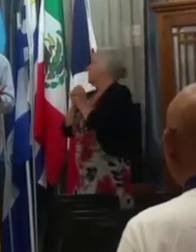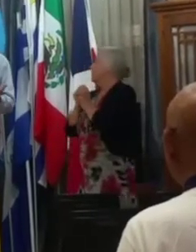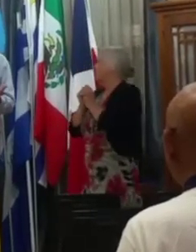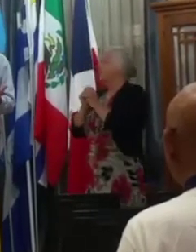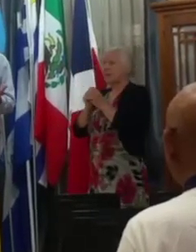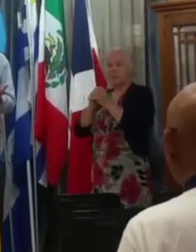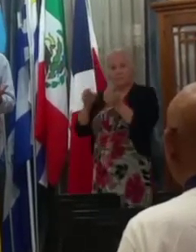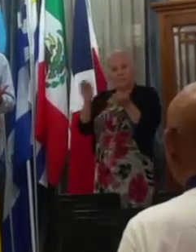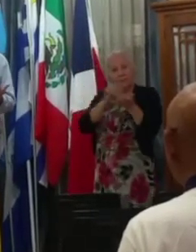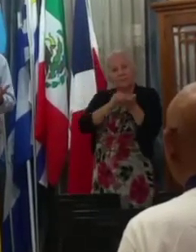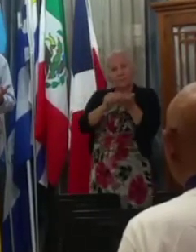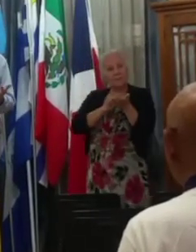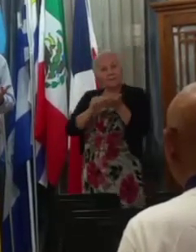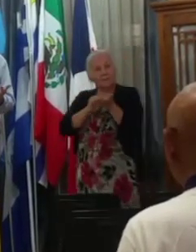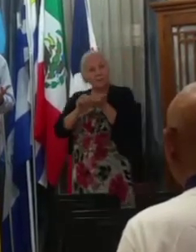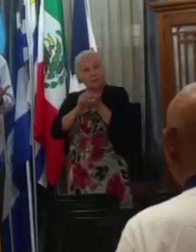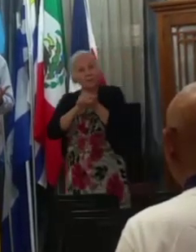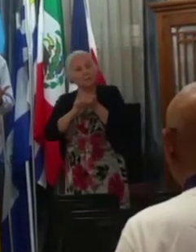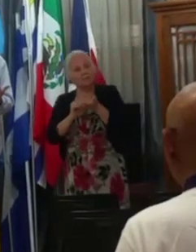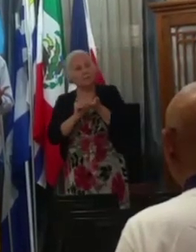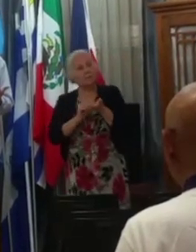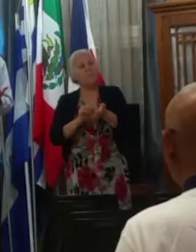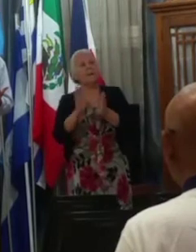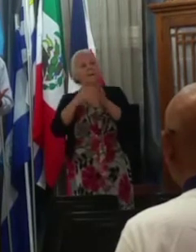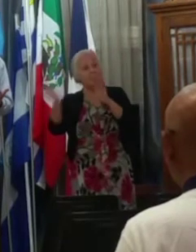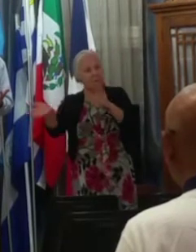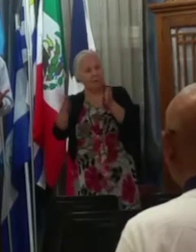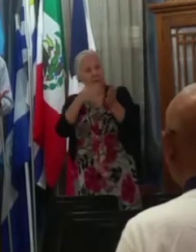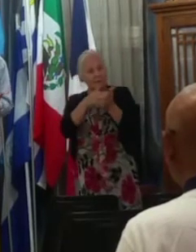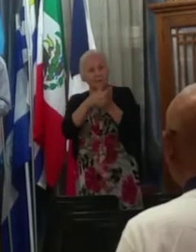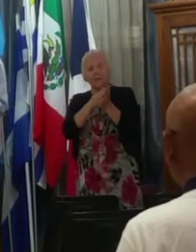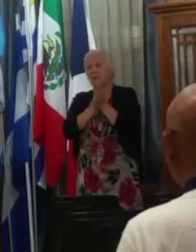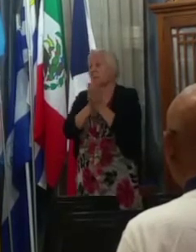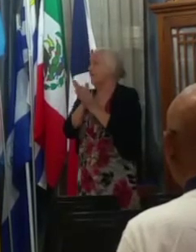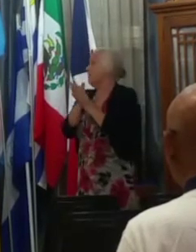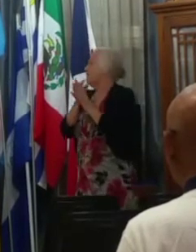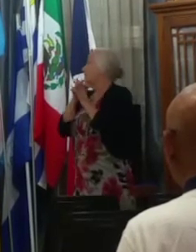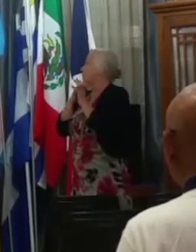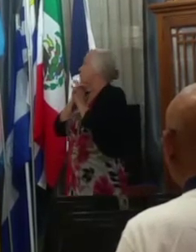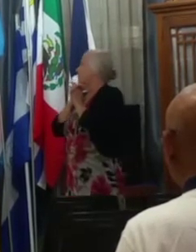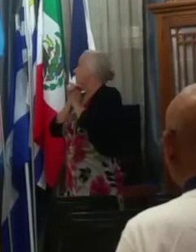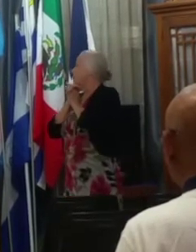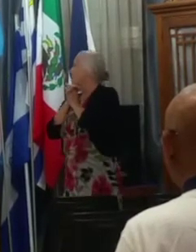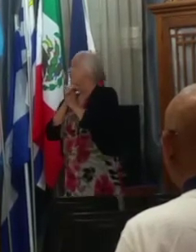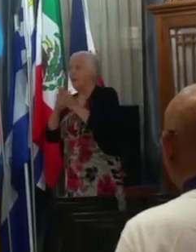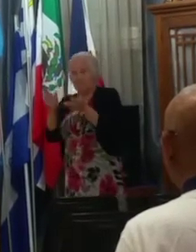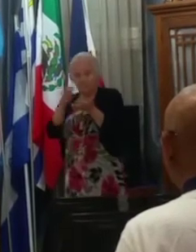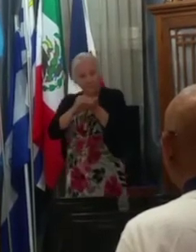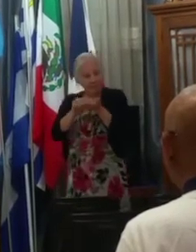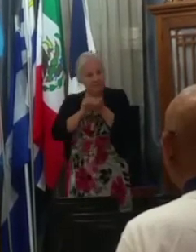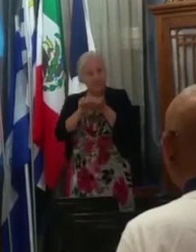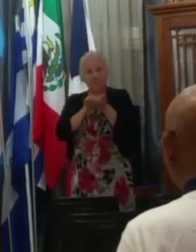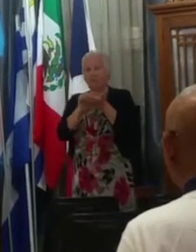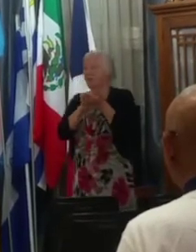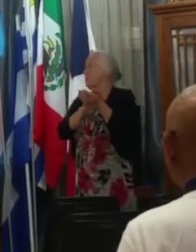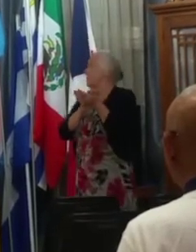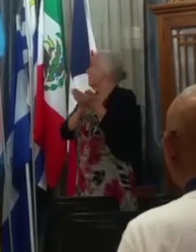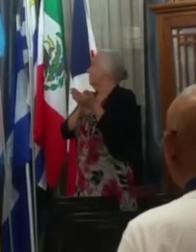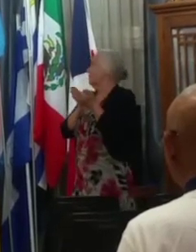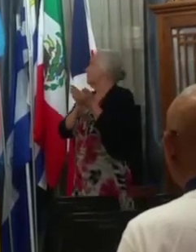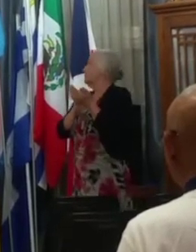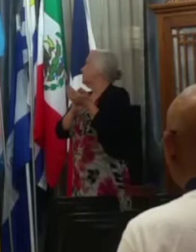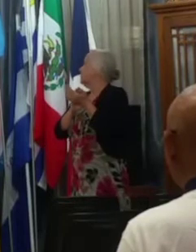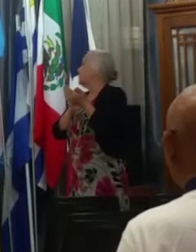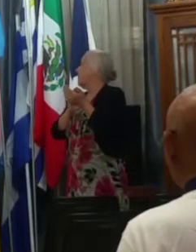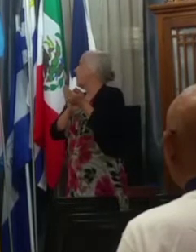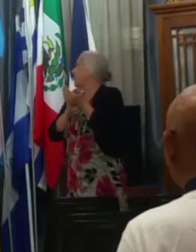filling out a time off request. Voy a estar llenando la solicitud para el tiempo que necesitaba. And while I was doing that, y mientras estoy haciendo eso,